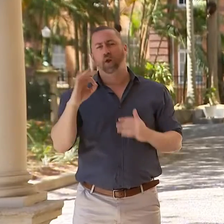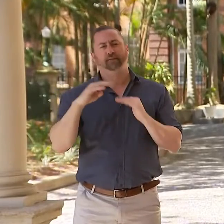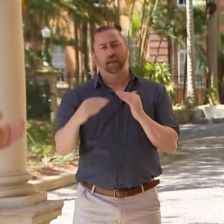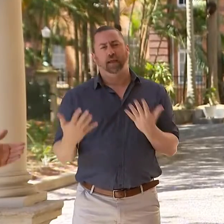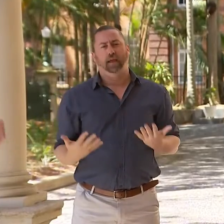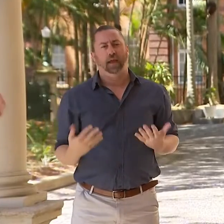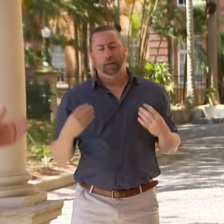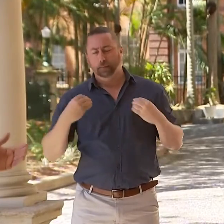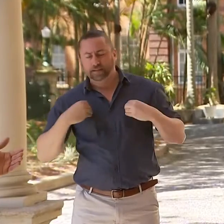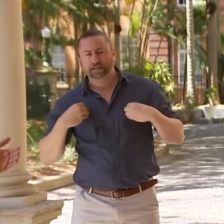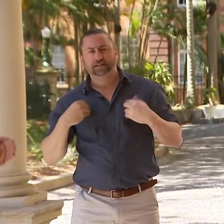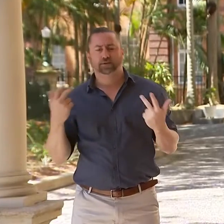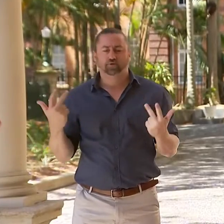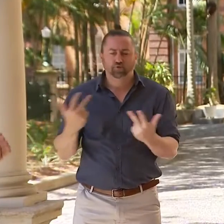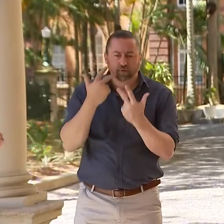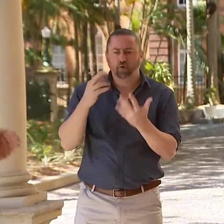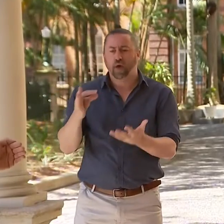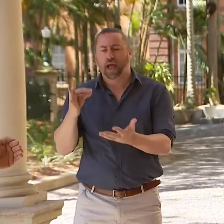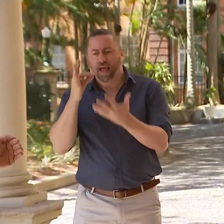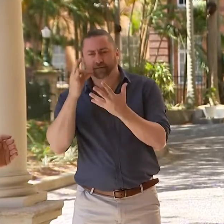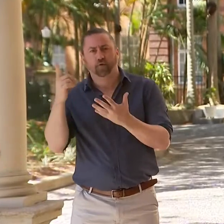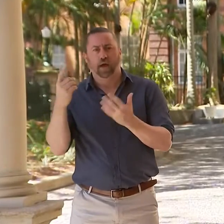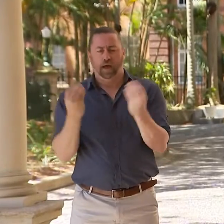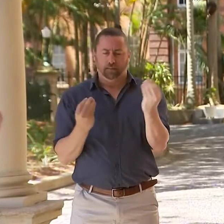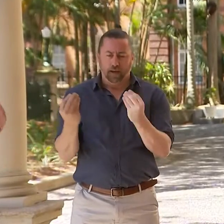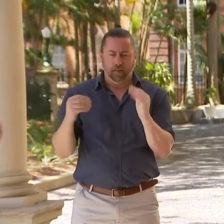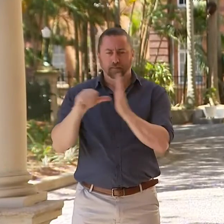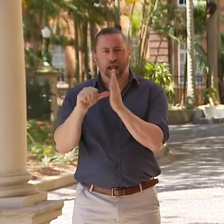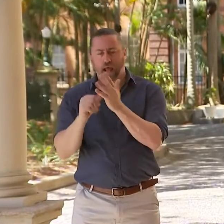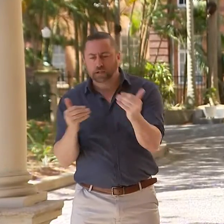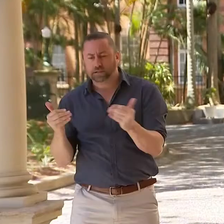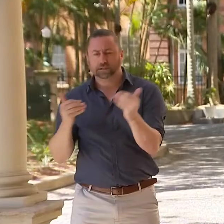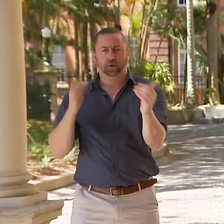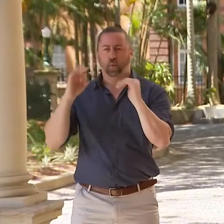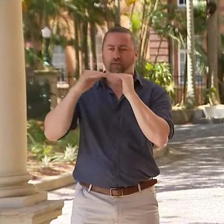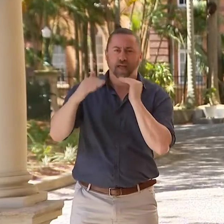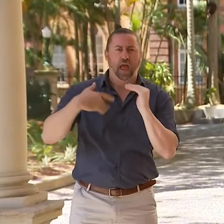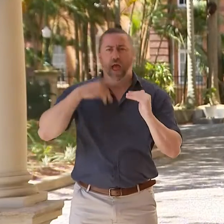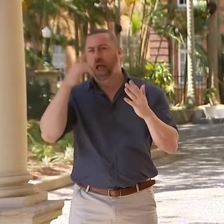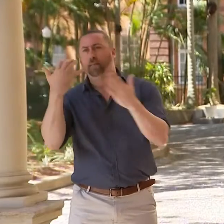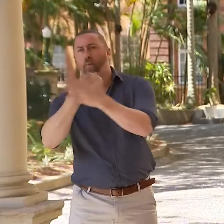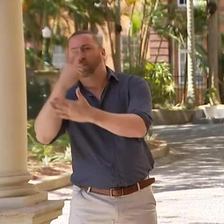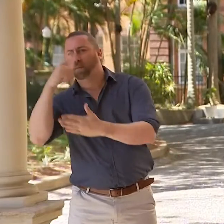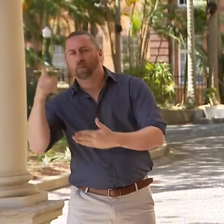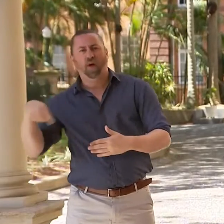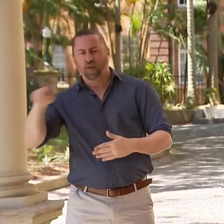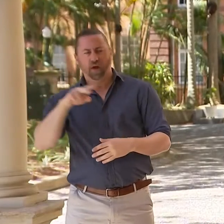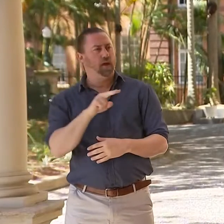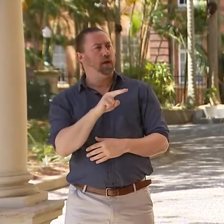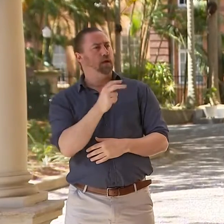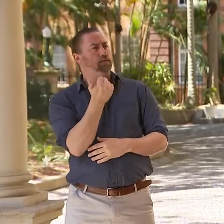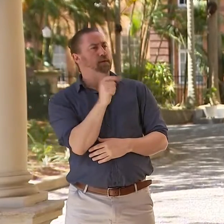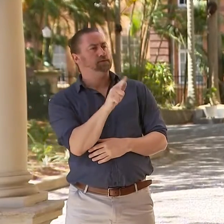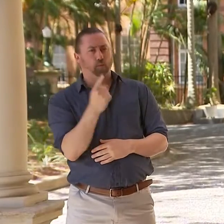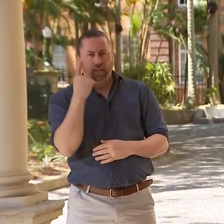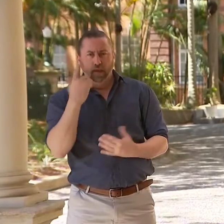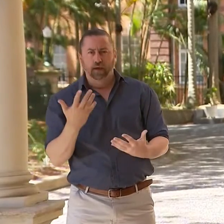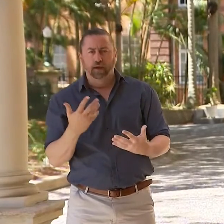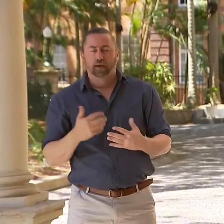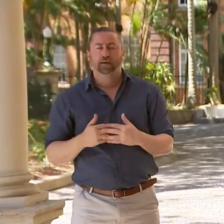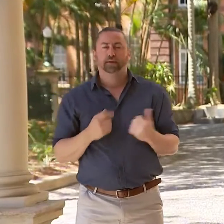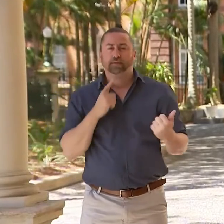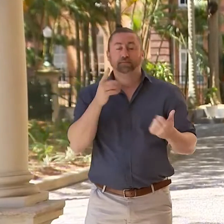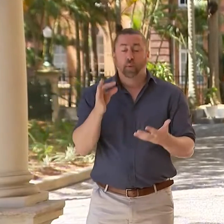businesses and restaurants and cafes who are suffering financially, how do you think they felt watching that last night? Well, look, when you go to a cafe and you